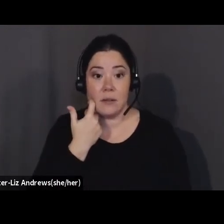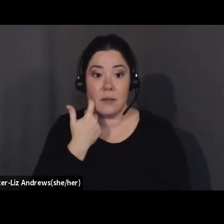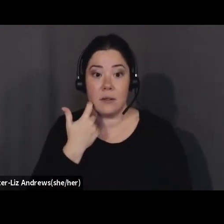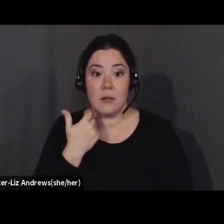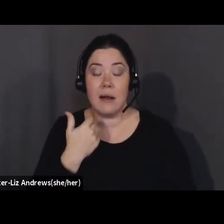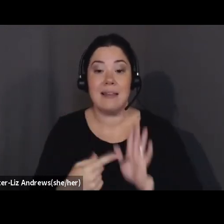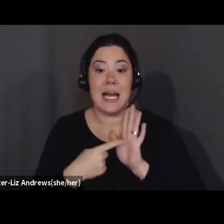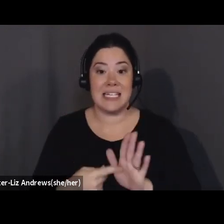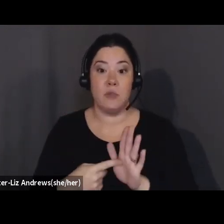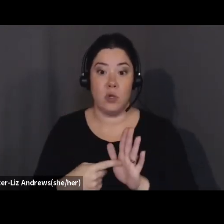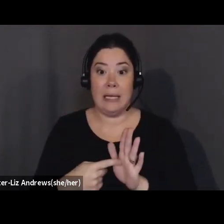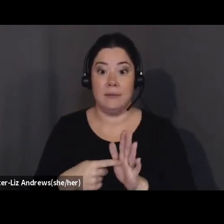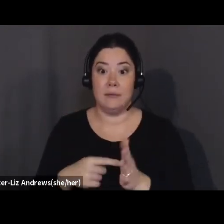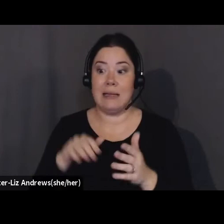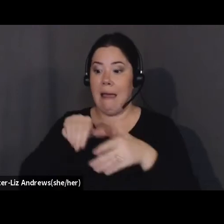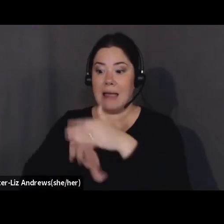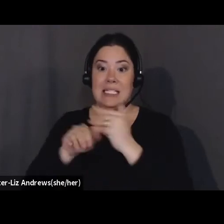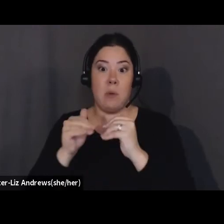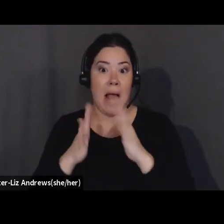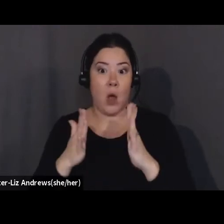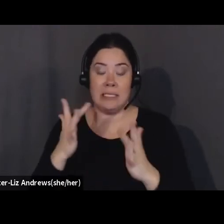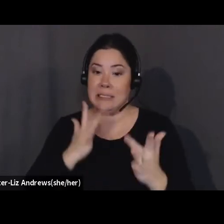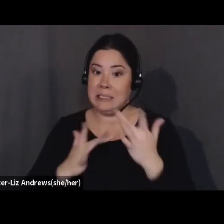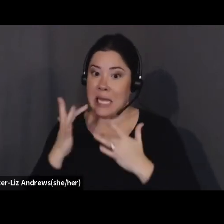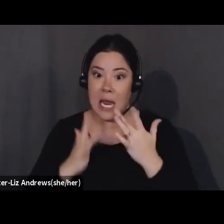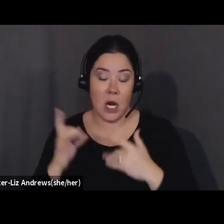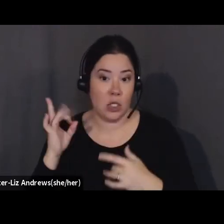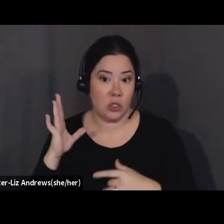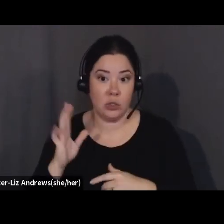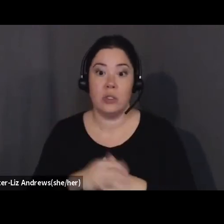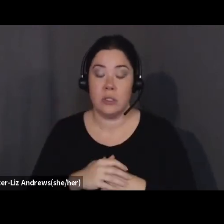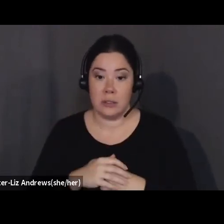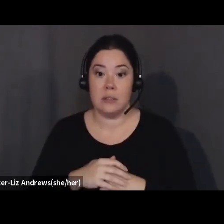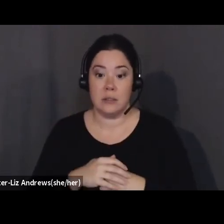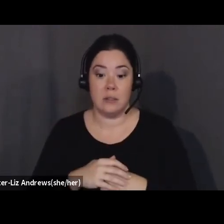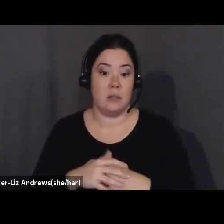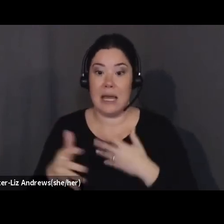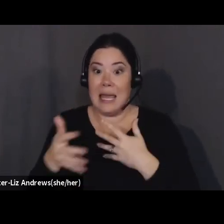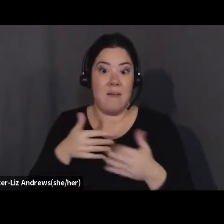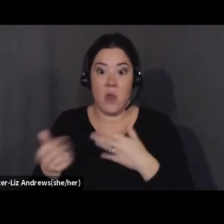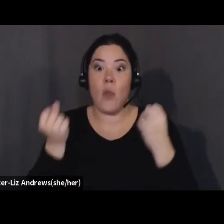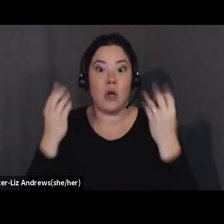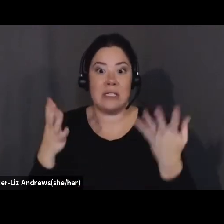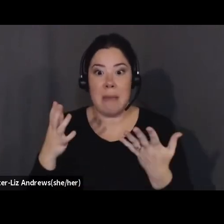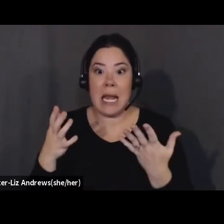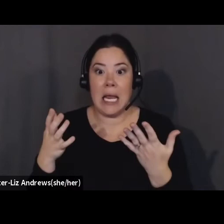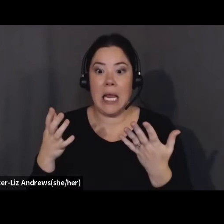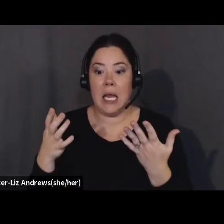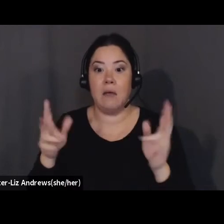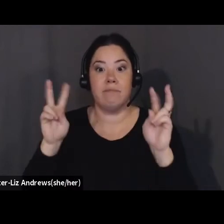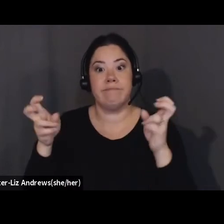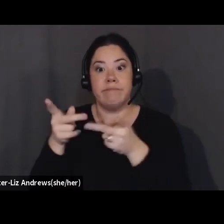demonstrate how scarce accessible housing is, even where there are large numbers of units available. A